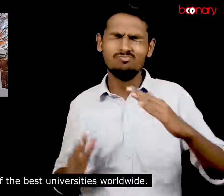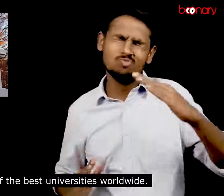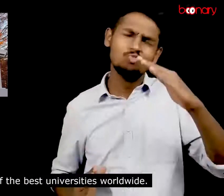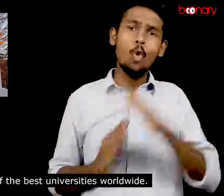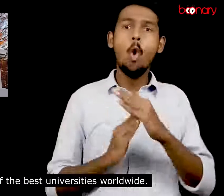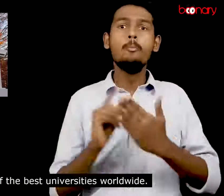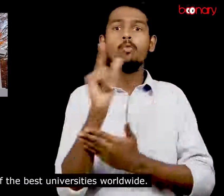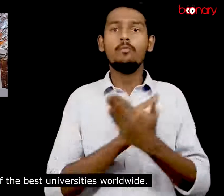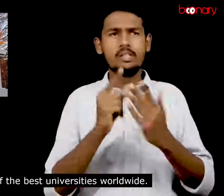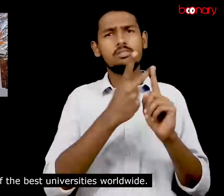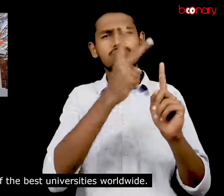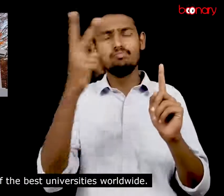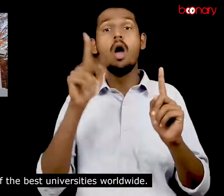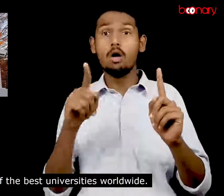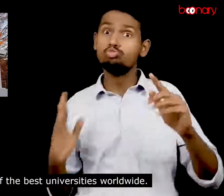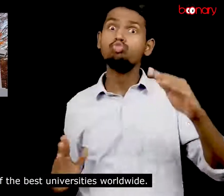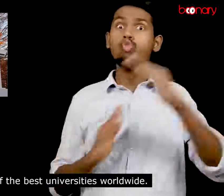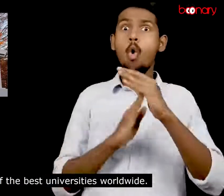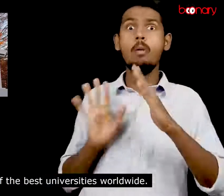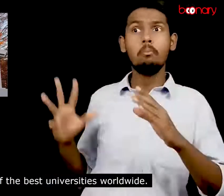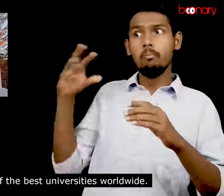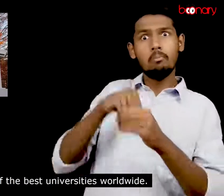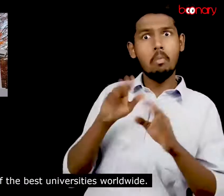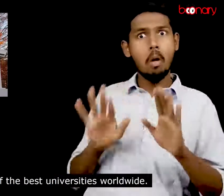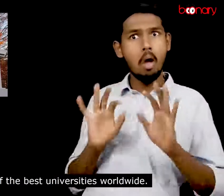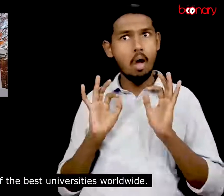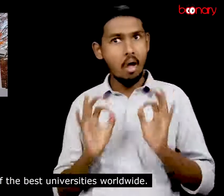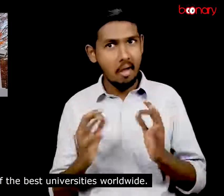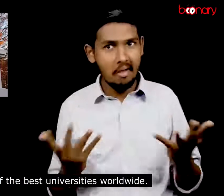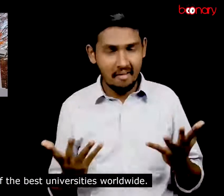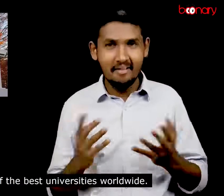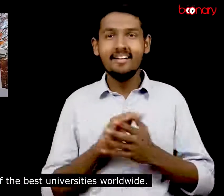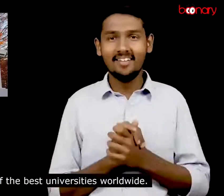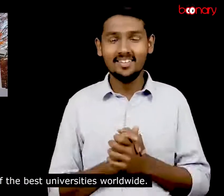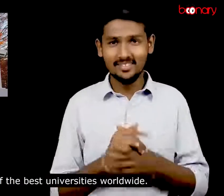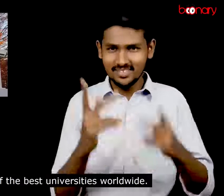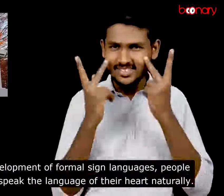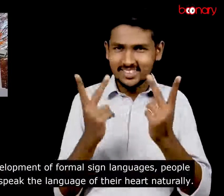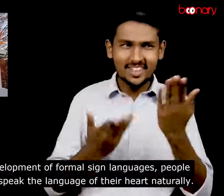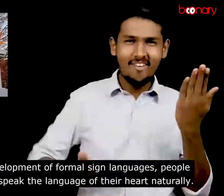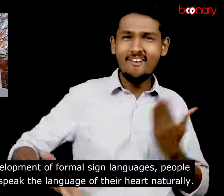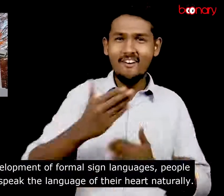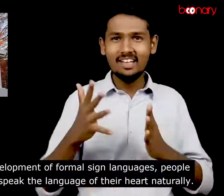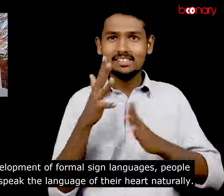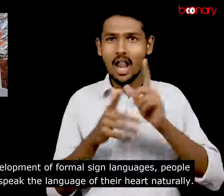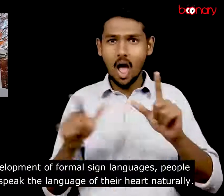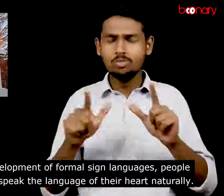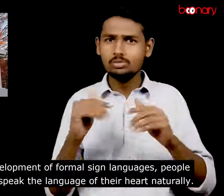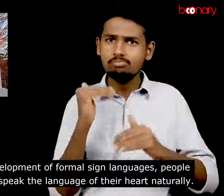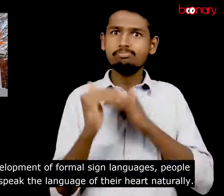is one of the best universities worldwide. Thanks to the development of